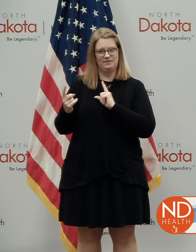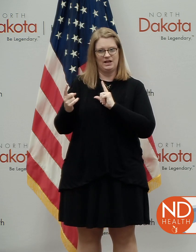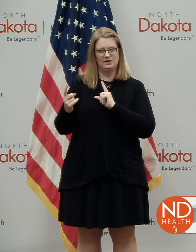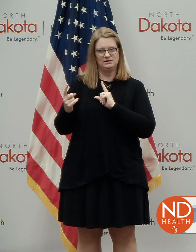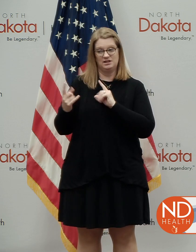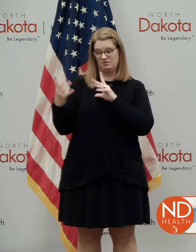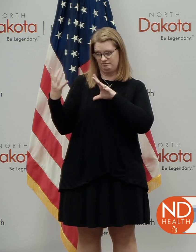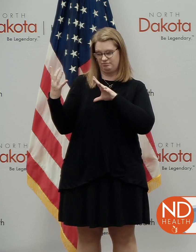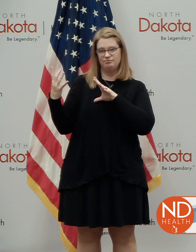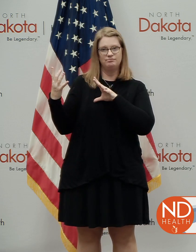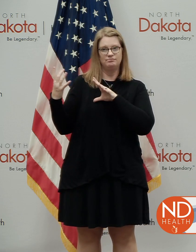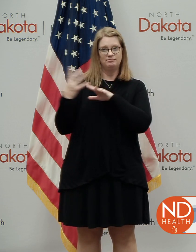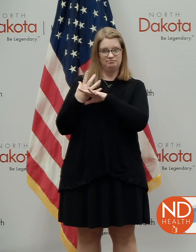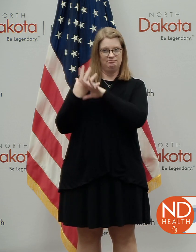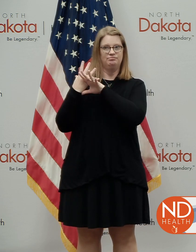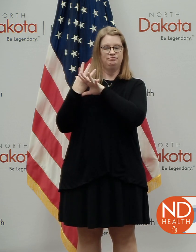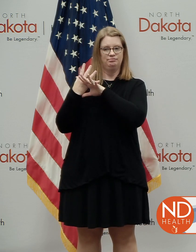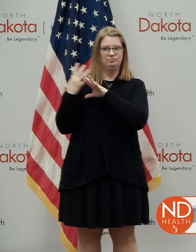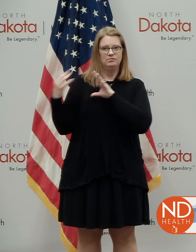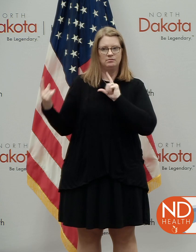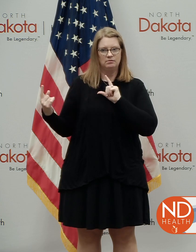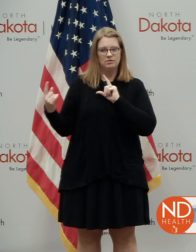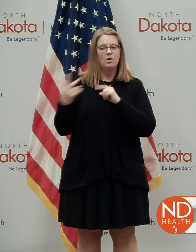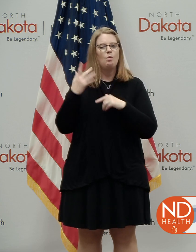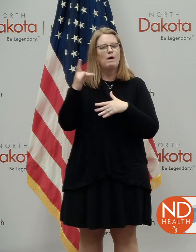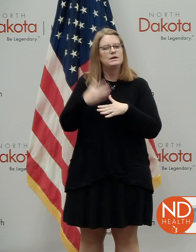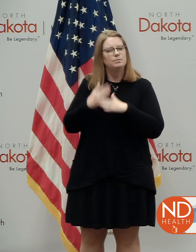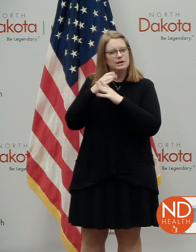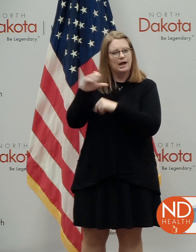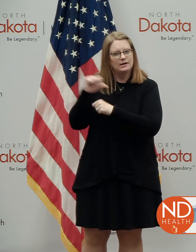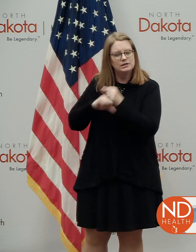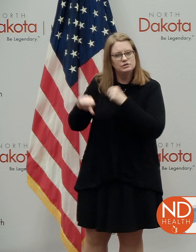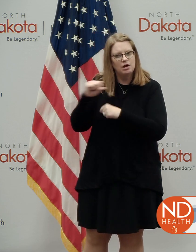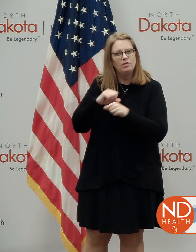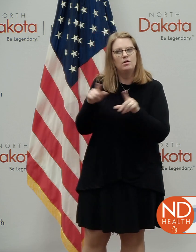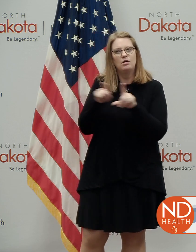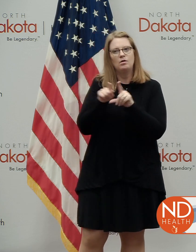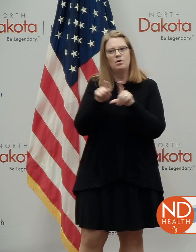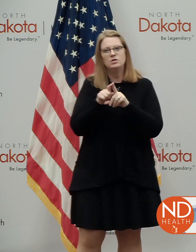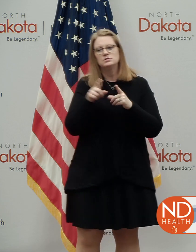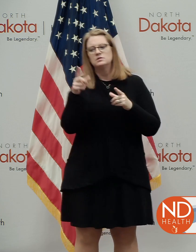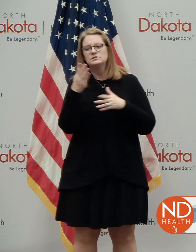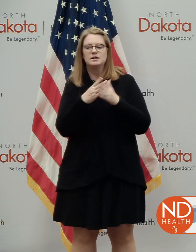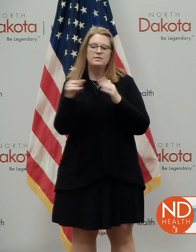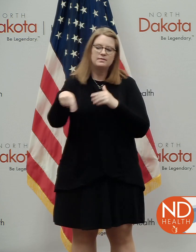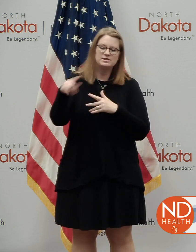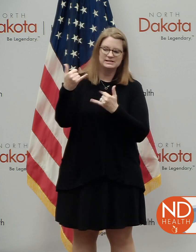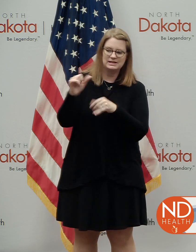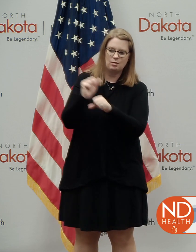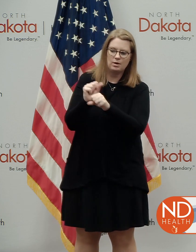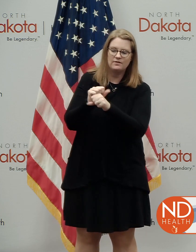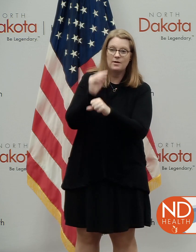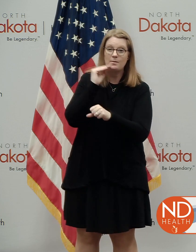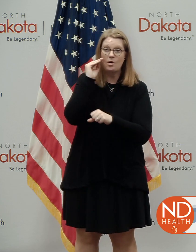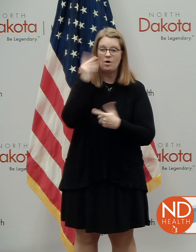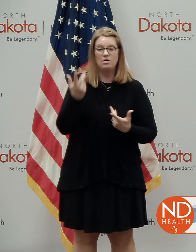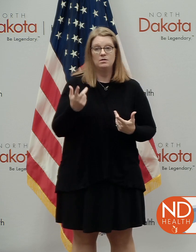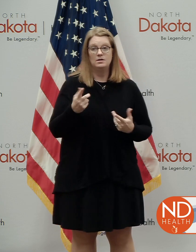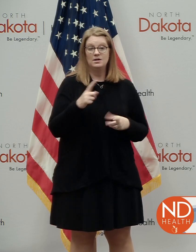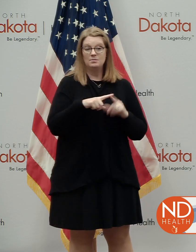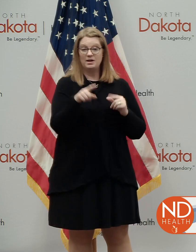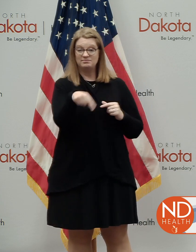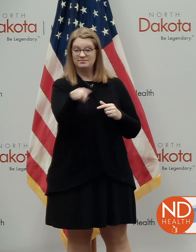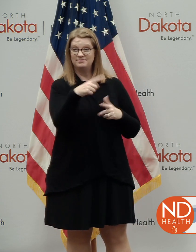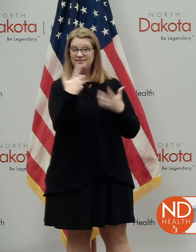maybe rightfully so, to safeguard each other, to safeguard they're working from home, not face-to-face. Healthcare workers never got